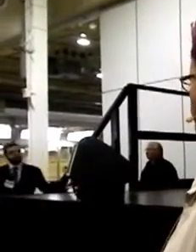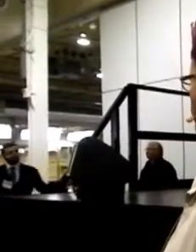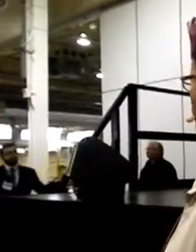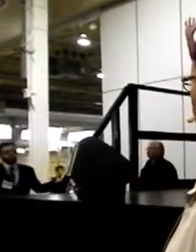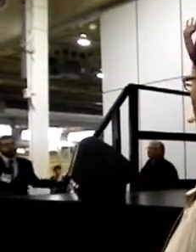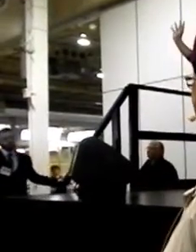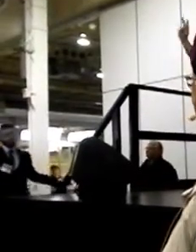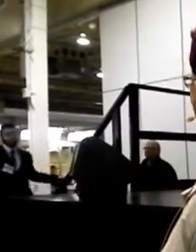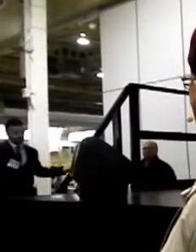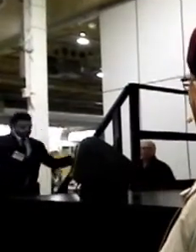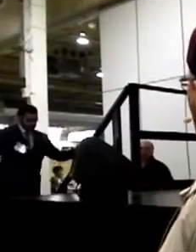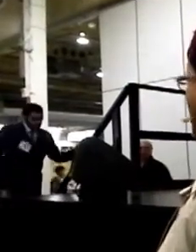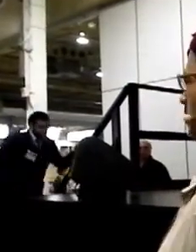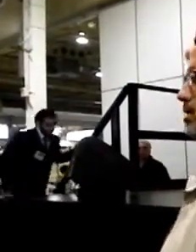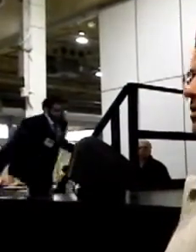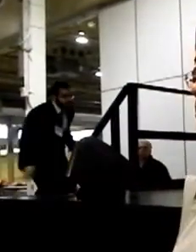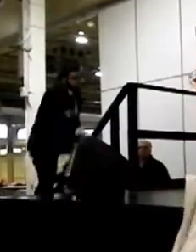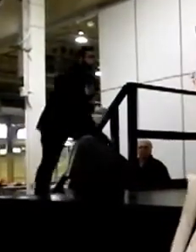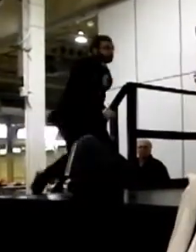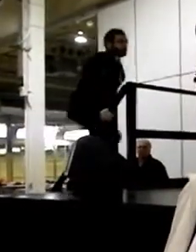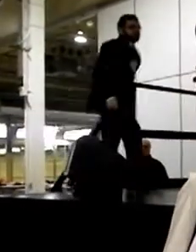inshallah.